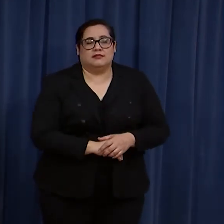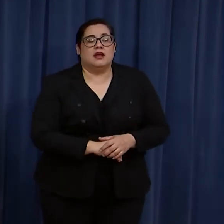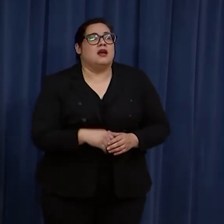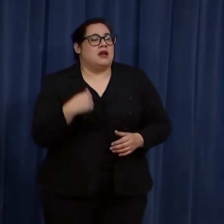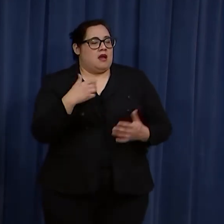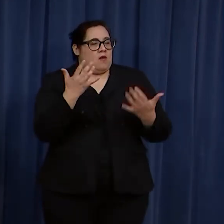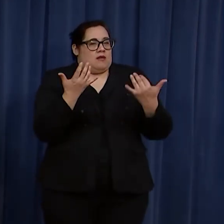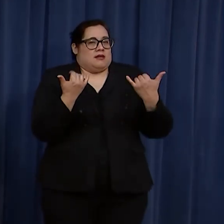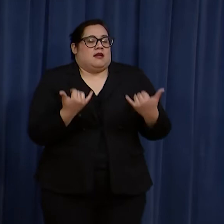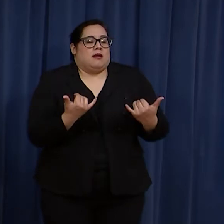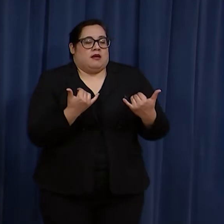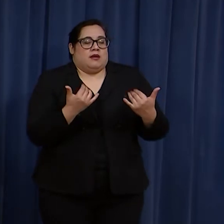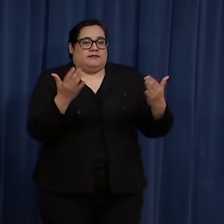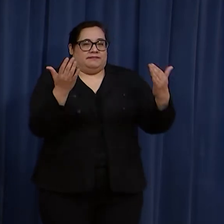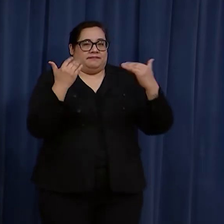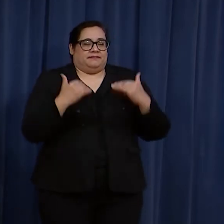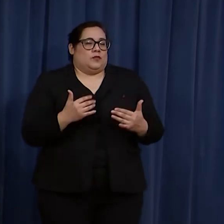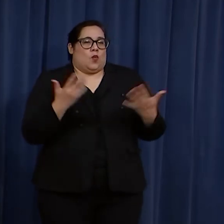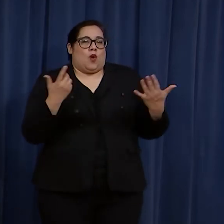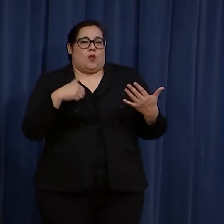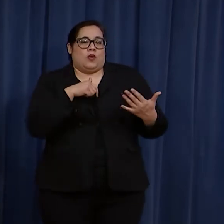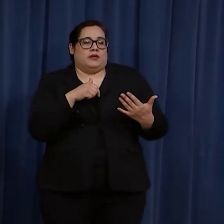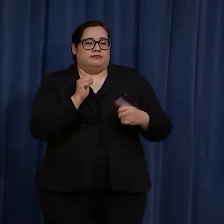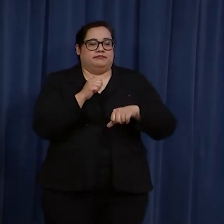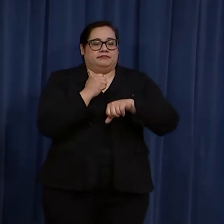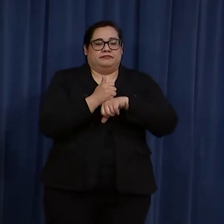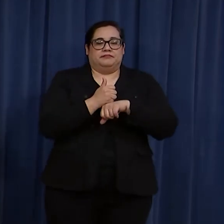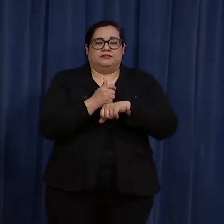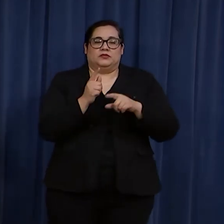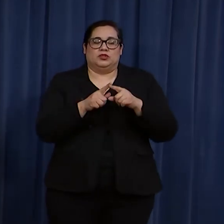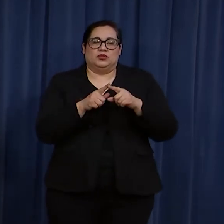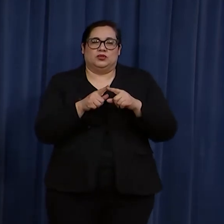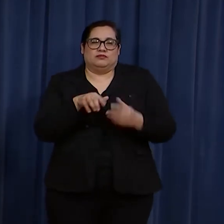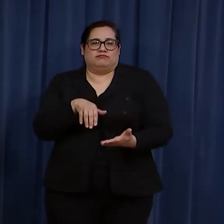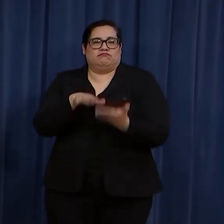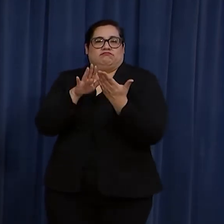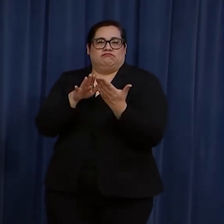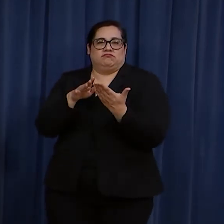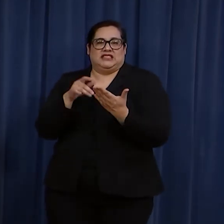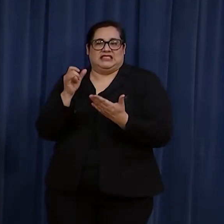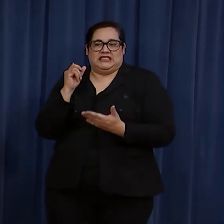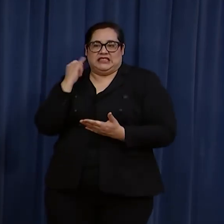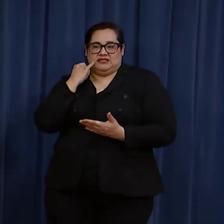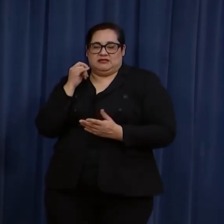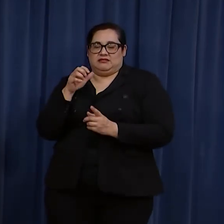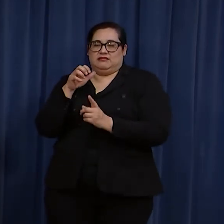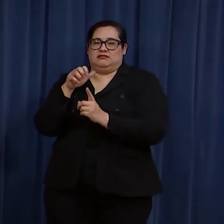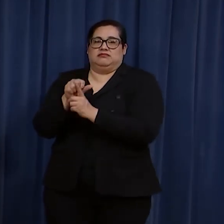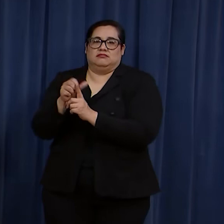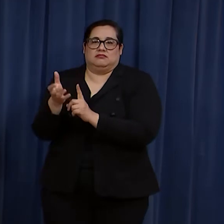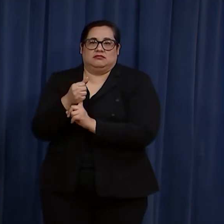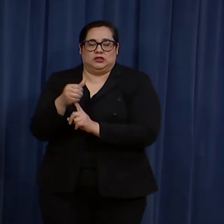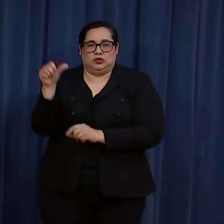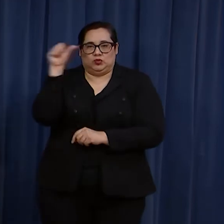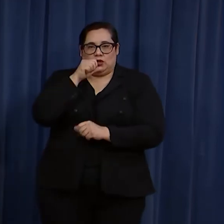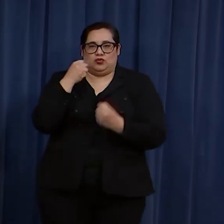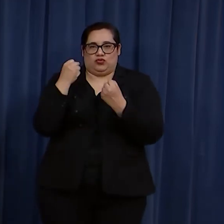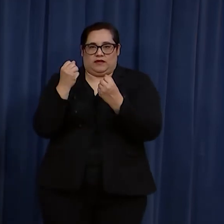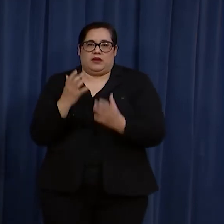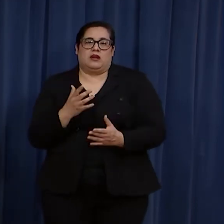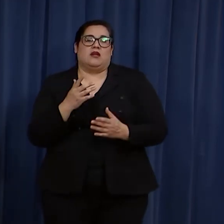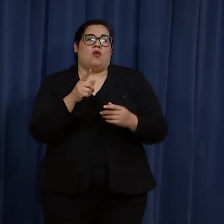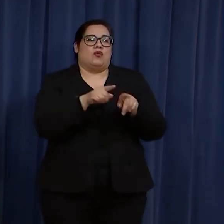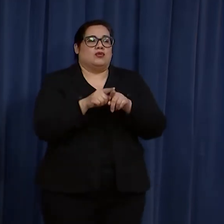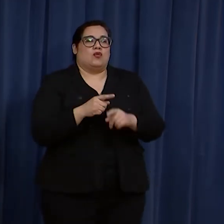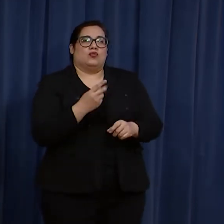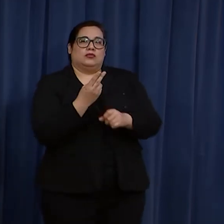I want to talk about measures that we take to grapple with drunk driving and driving under the influence of drugs. As